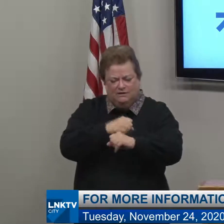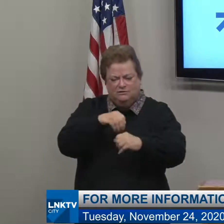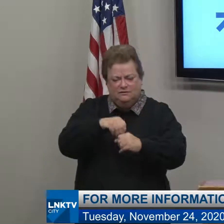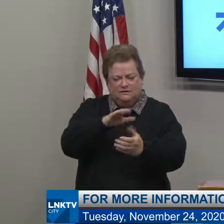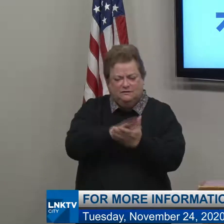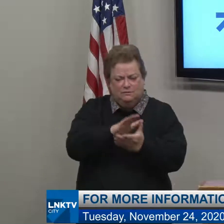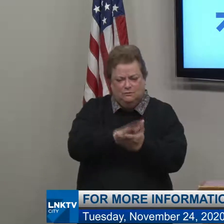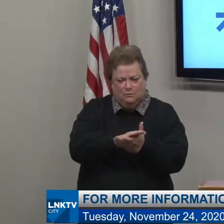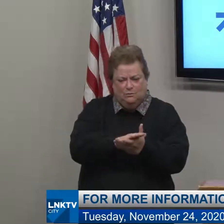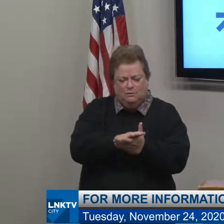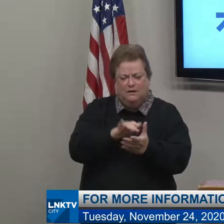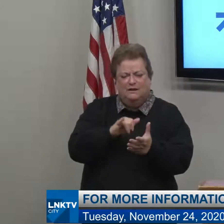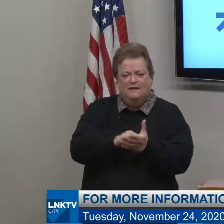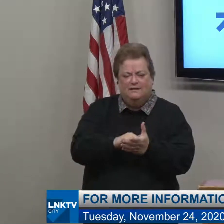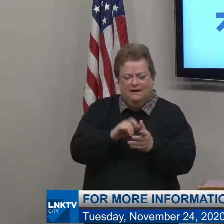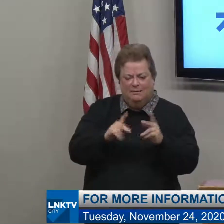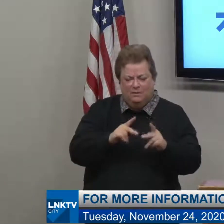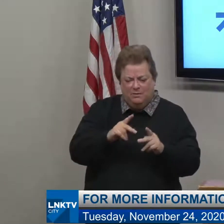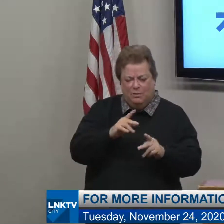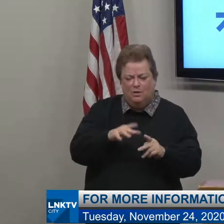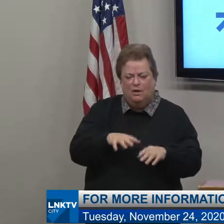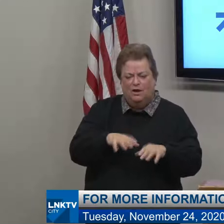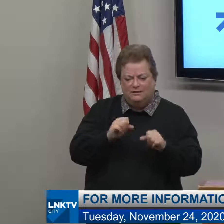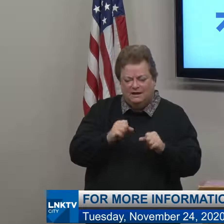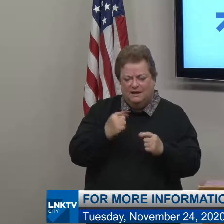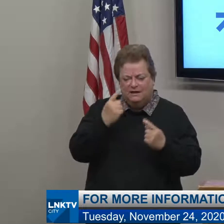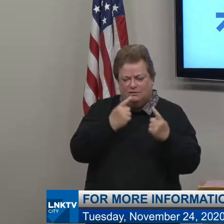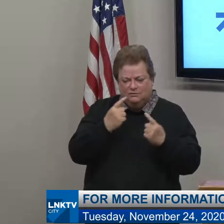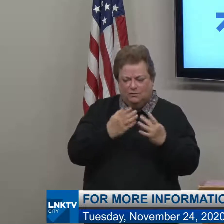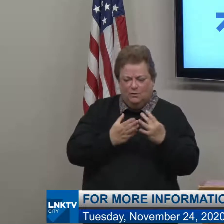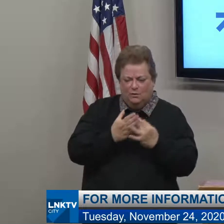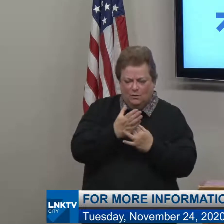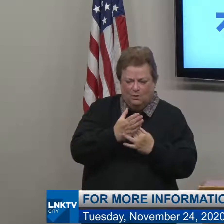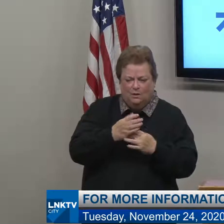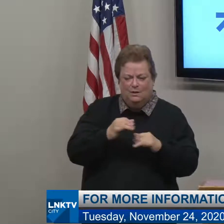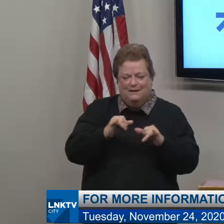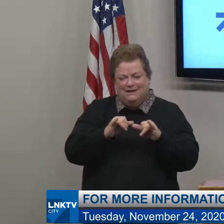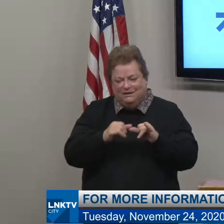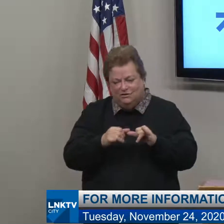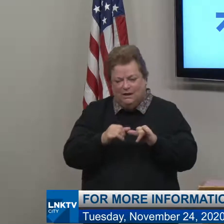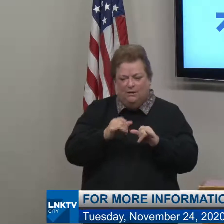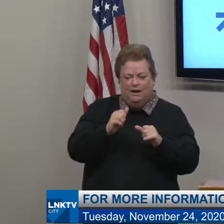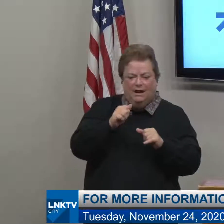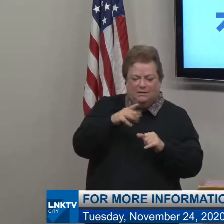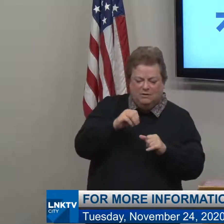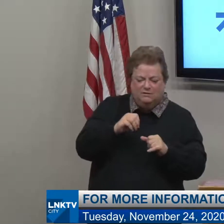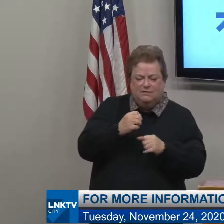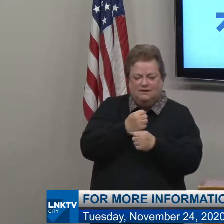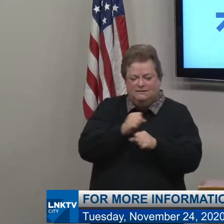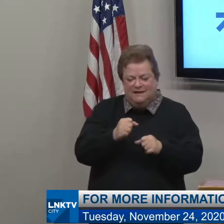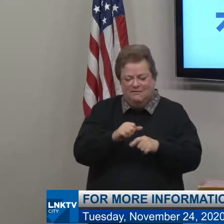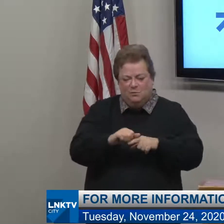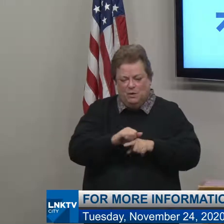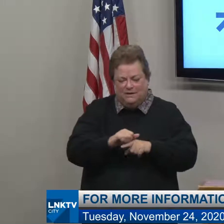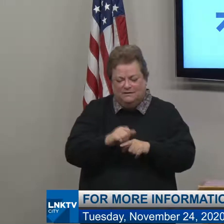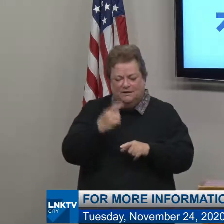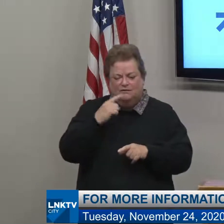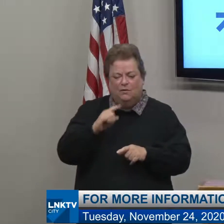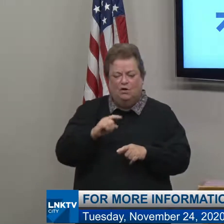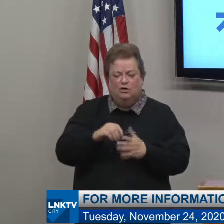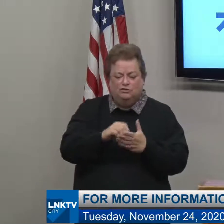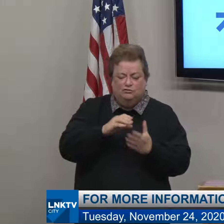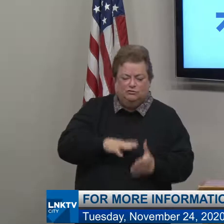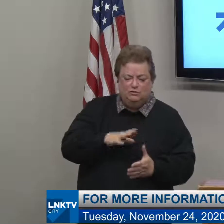taking concern through administrative controls, engineering controls, and safe practices that as students and